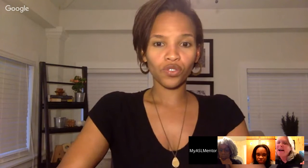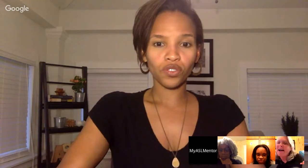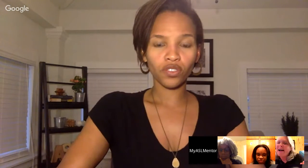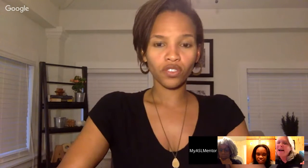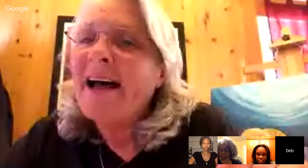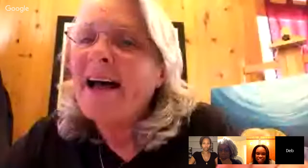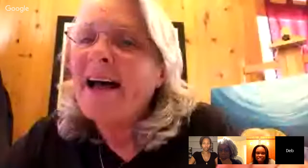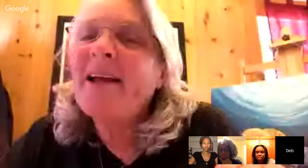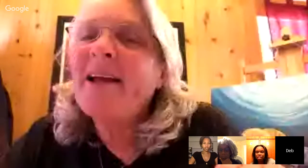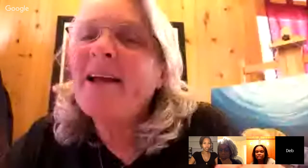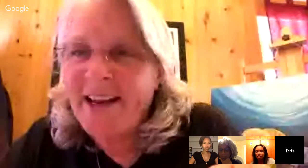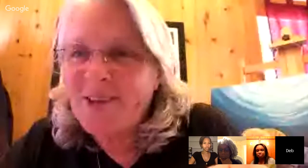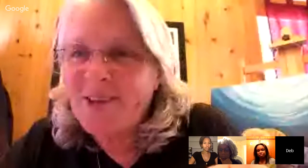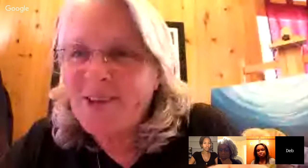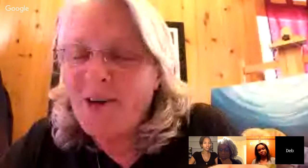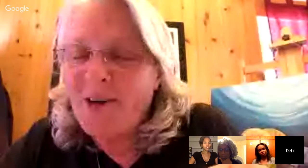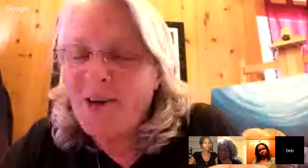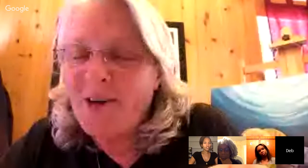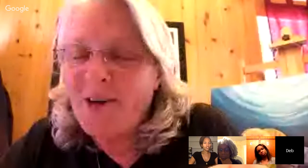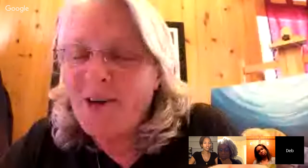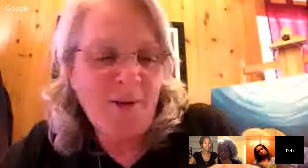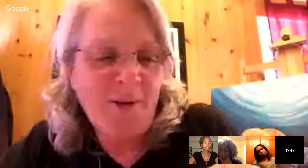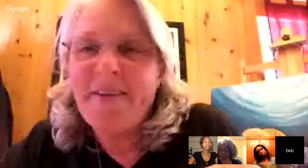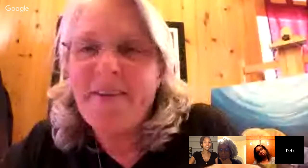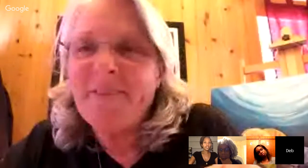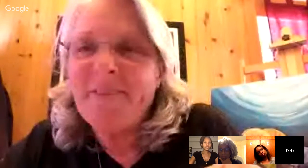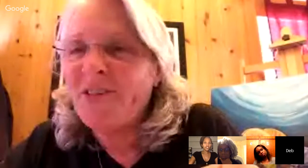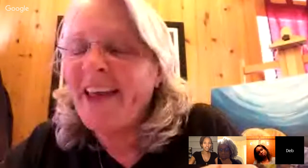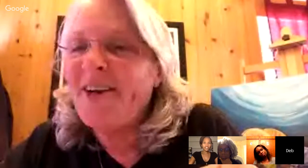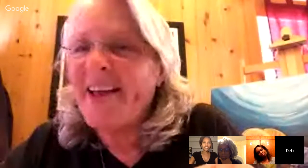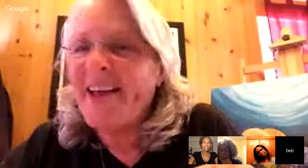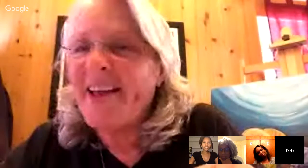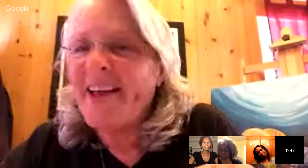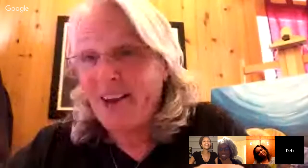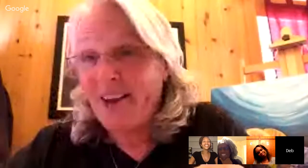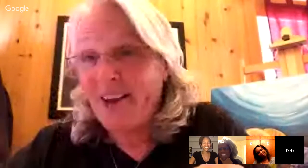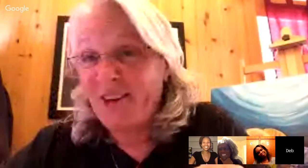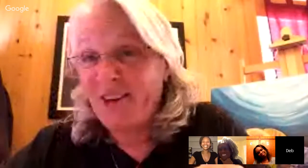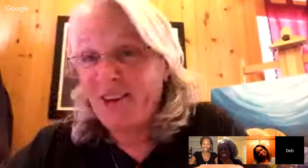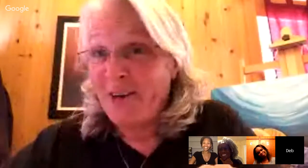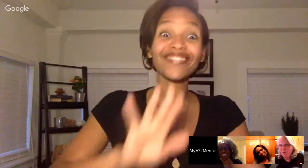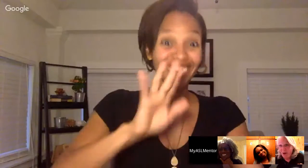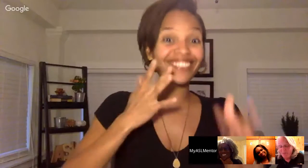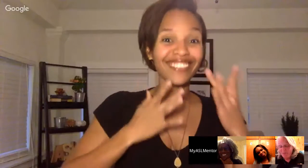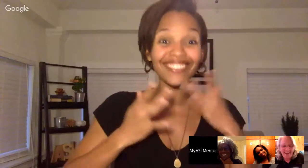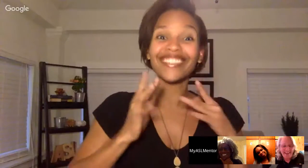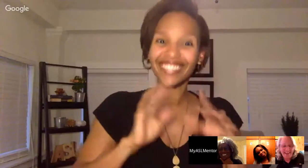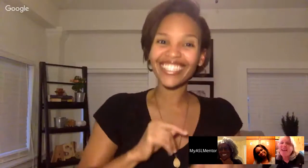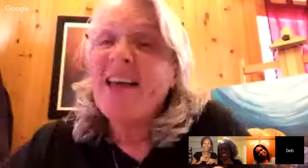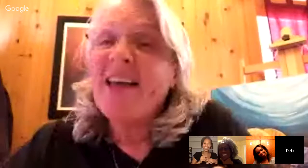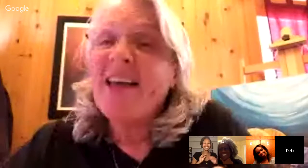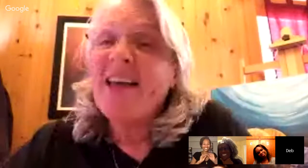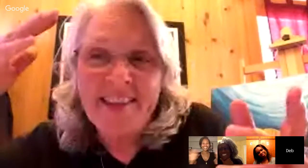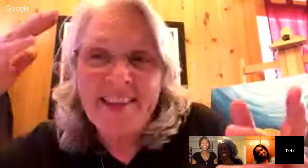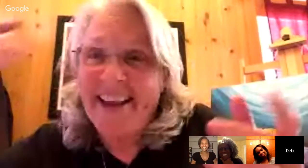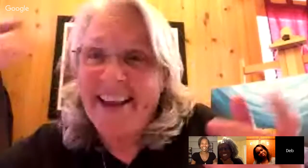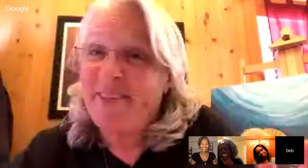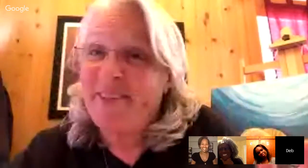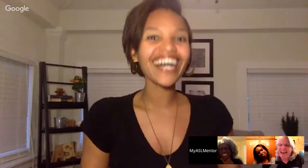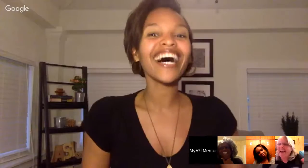I'm out in Prescott, Arizona, and so I have sparse internet connection out here as well. So that's what I was thinking. It was